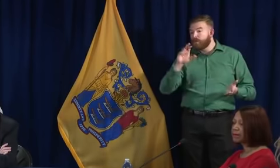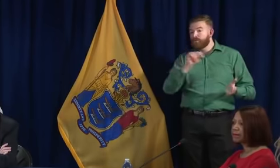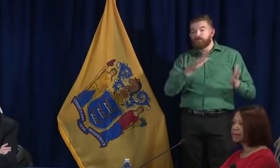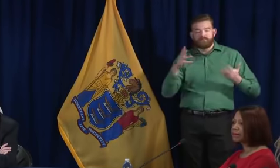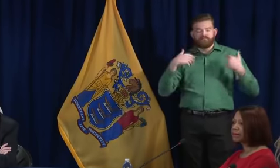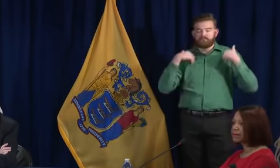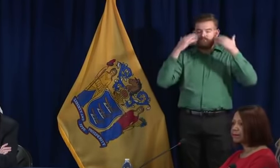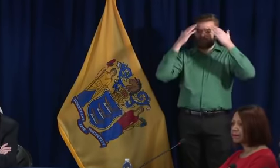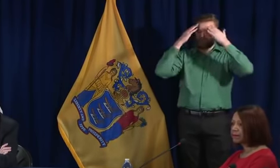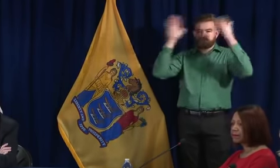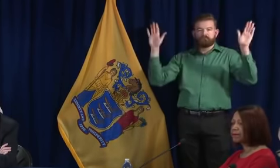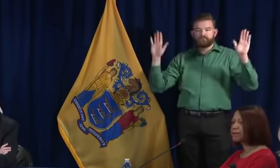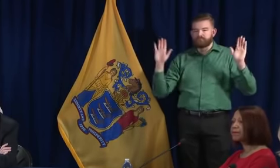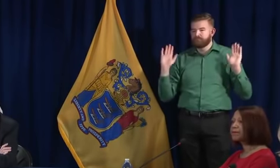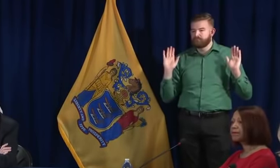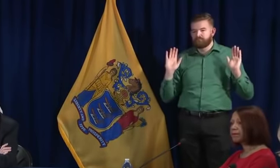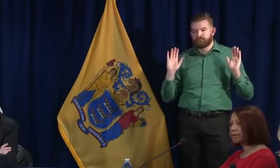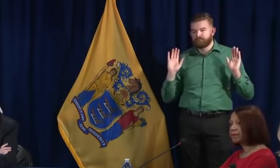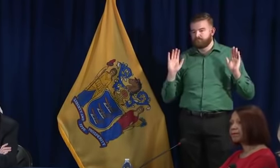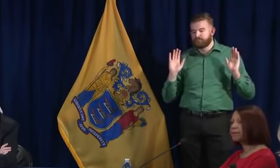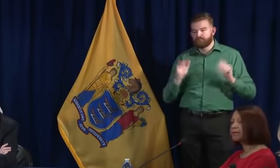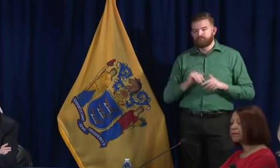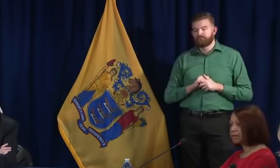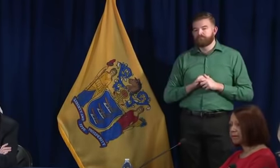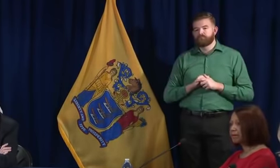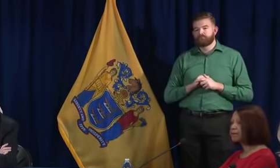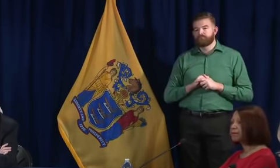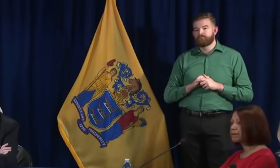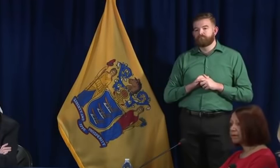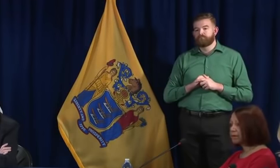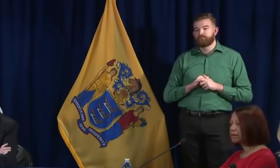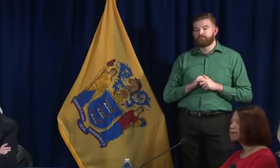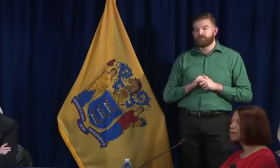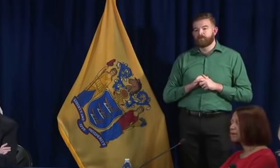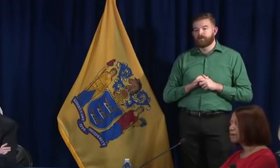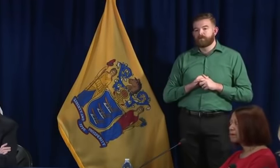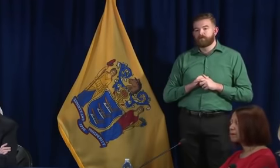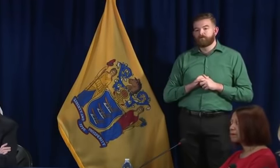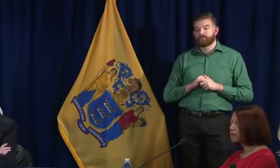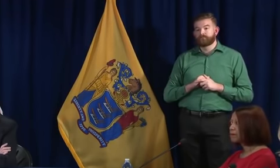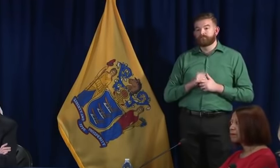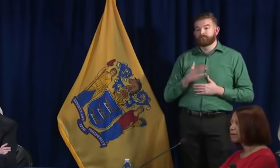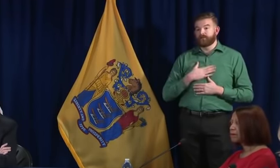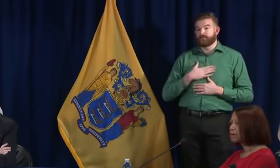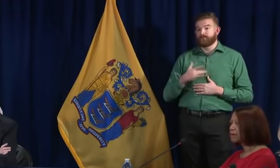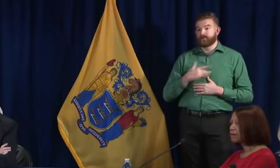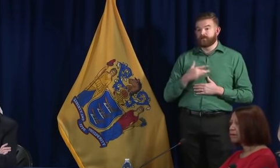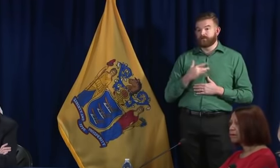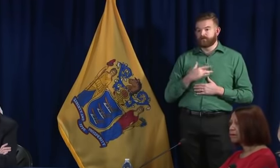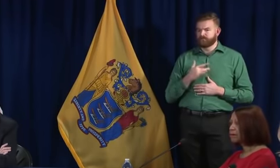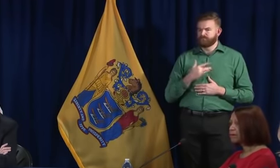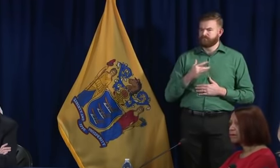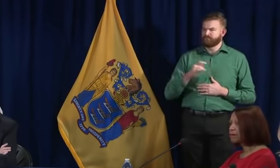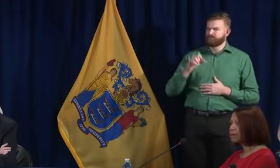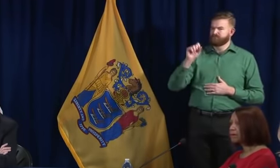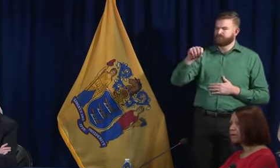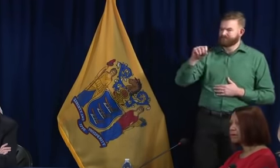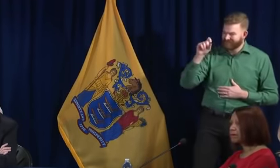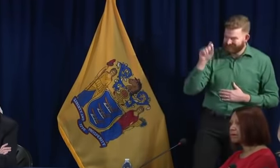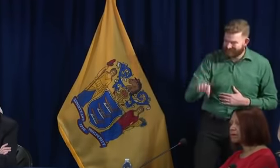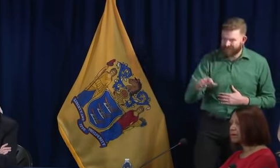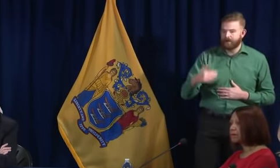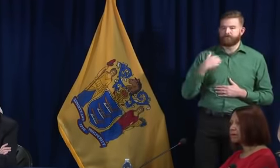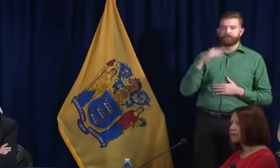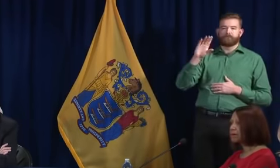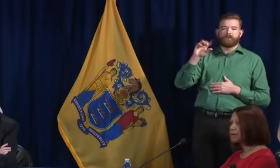it takes other than it better take block grants. It better be one of the forms. But the amount of stimulus that we are going to need